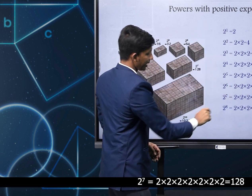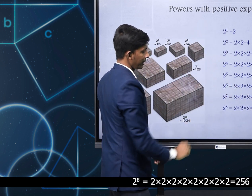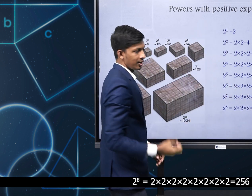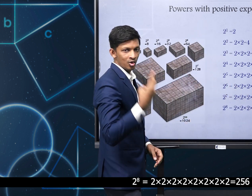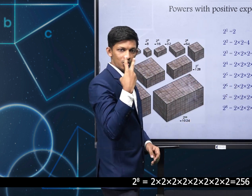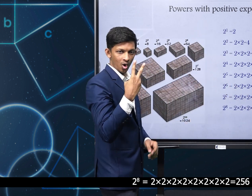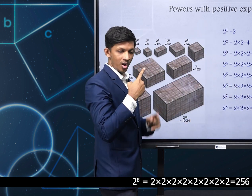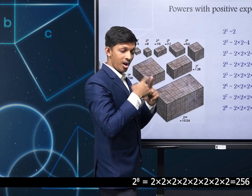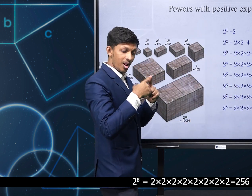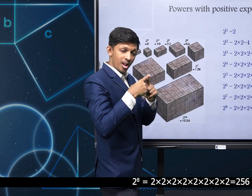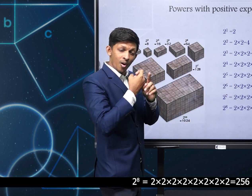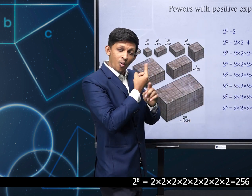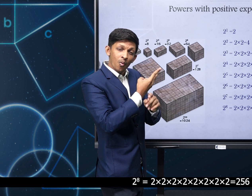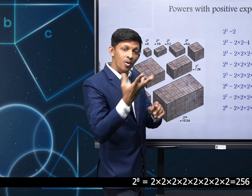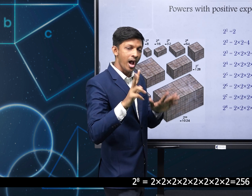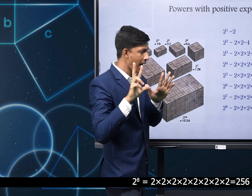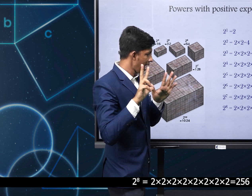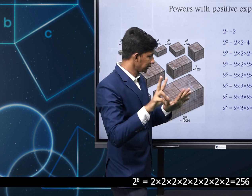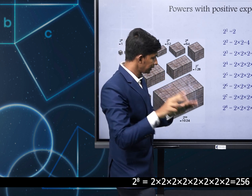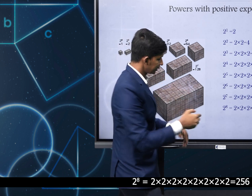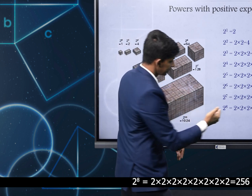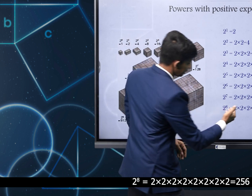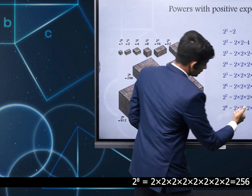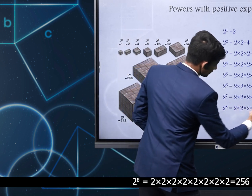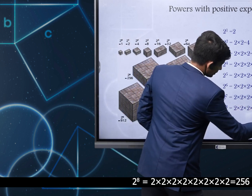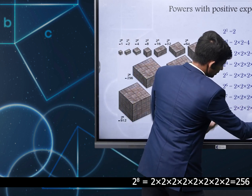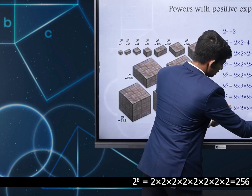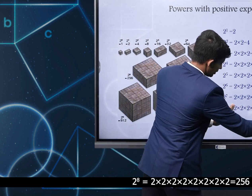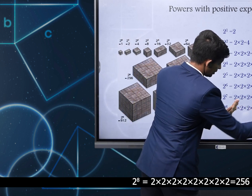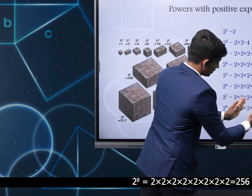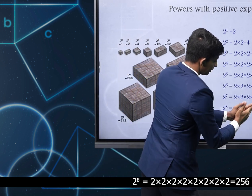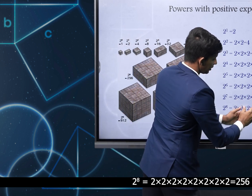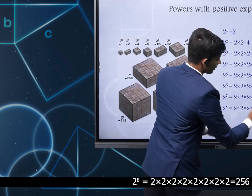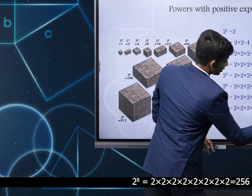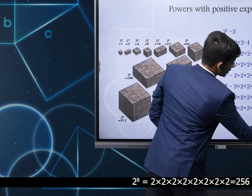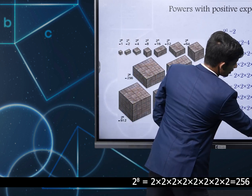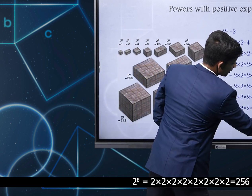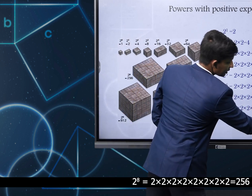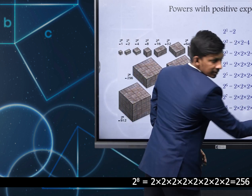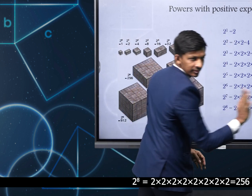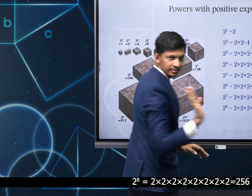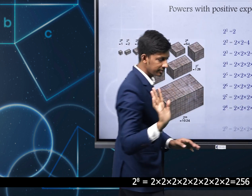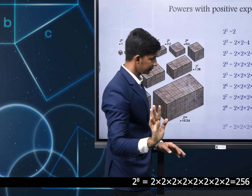2 to the power of 8 is equal to 2 multiplied 8 times, which is equal to 256.